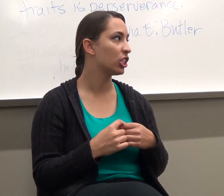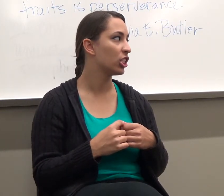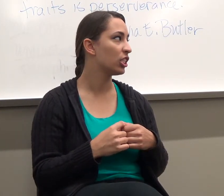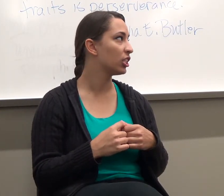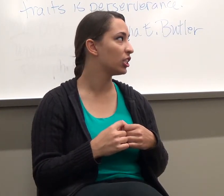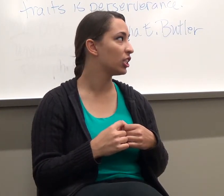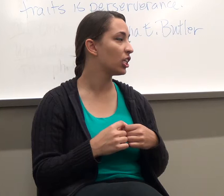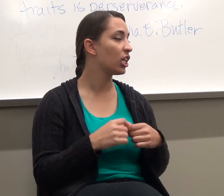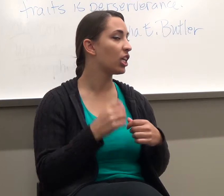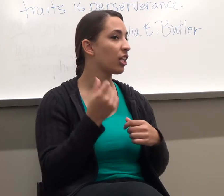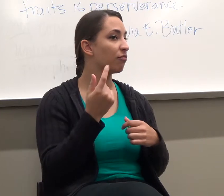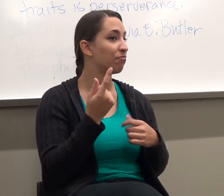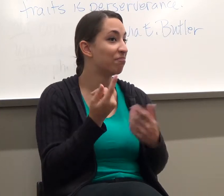The subject